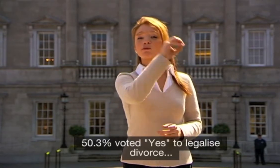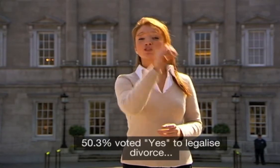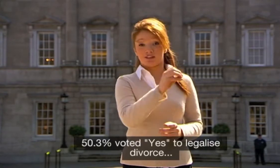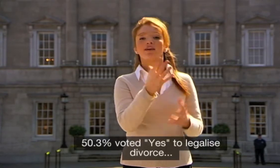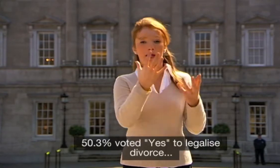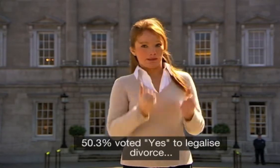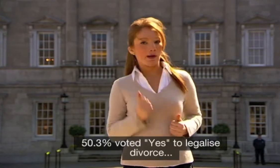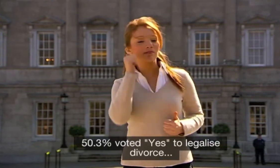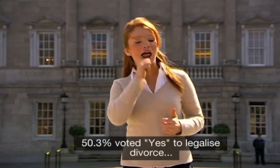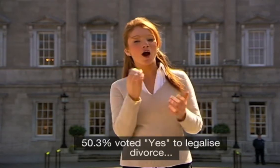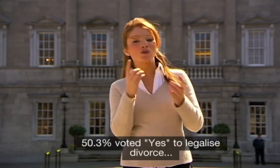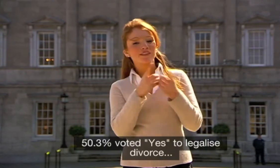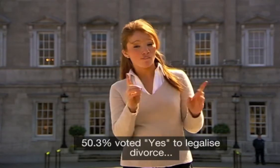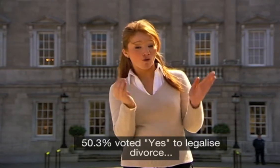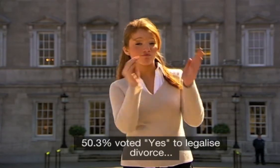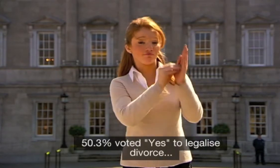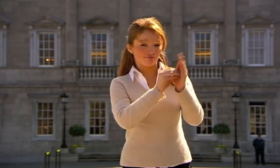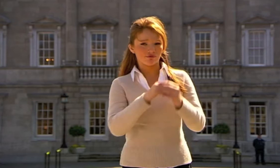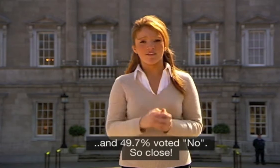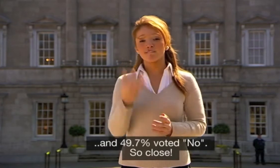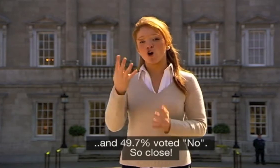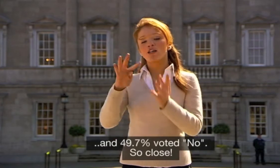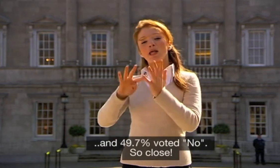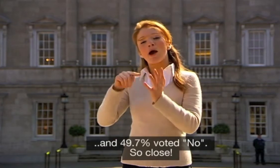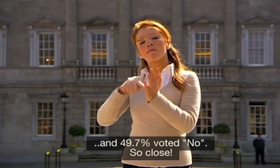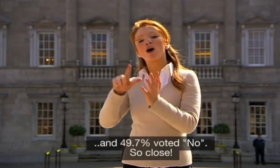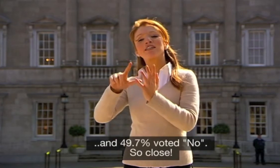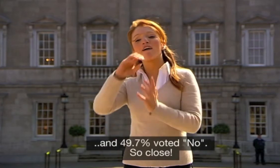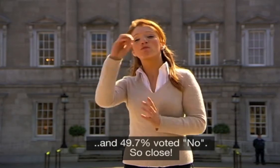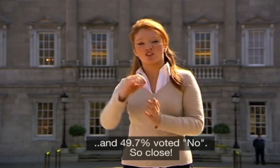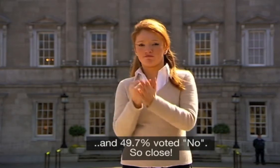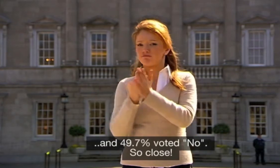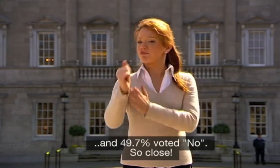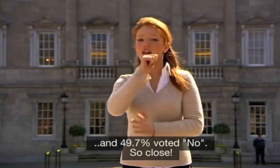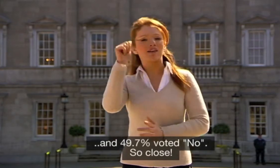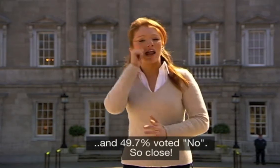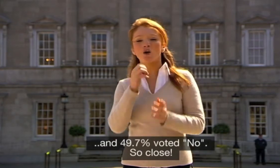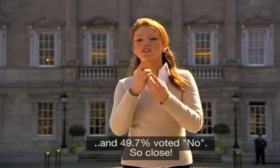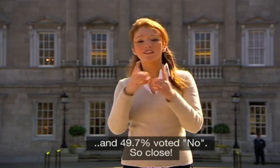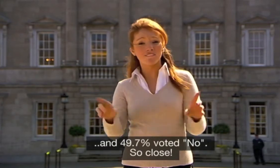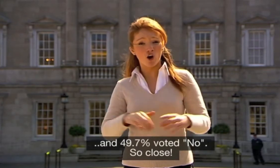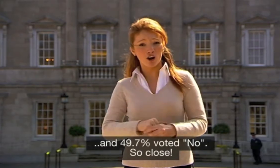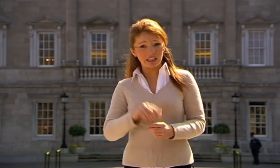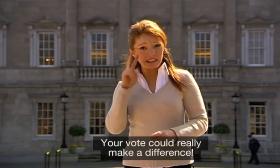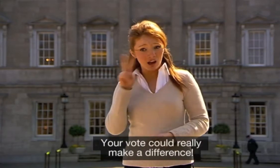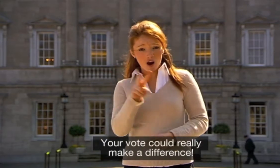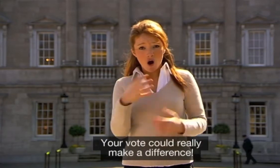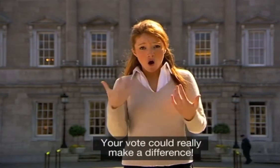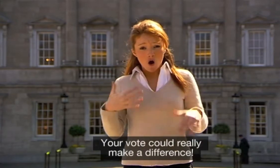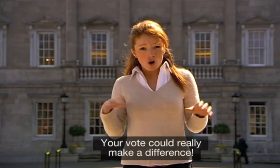50.3% voted yes to legalise divorce and 49.7% voted no. So close, your vote could really